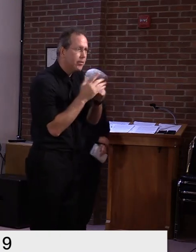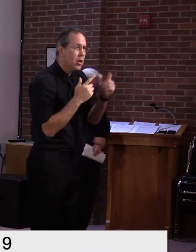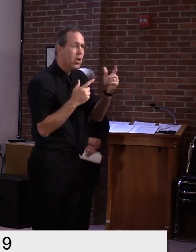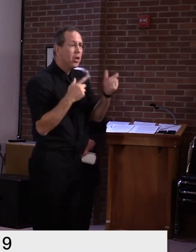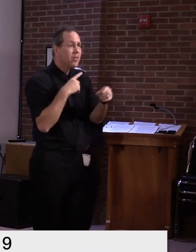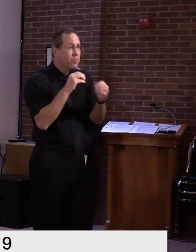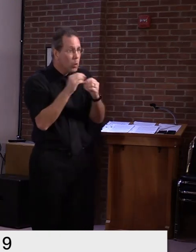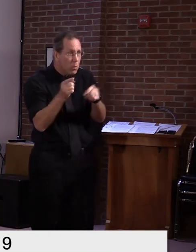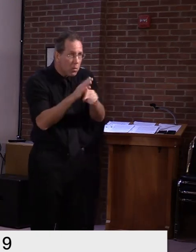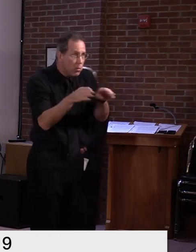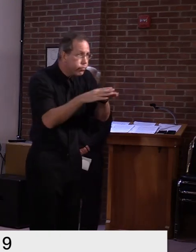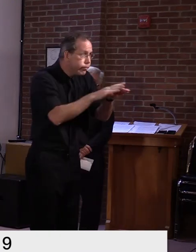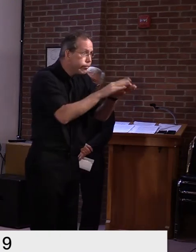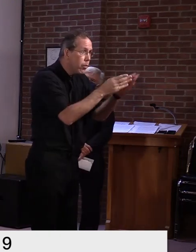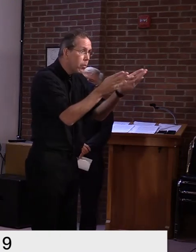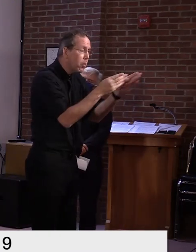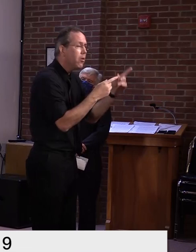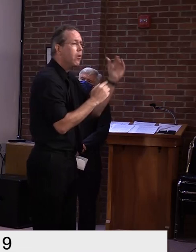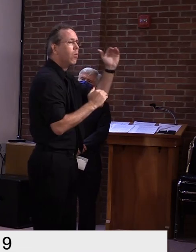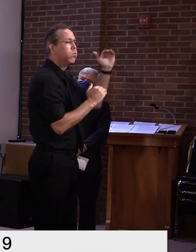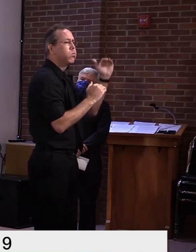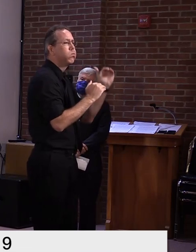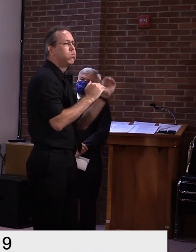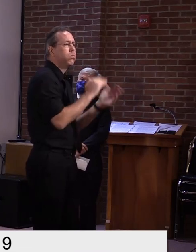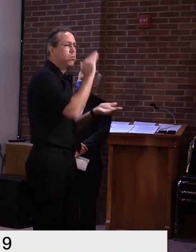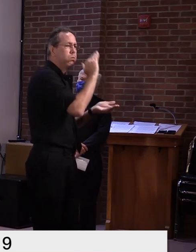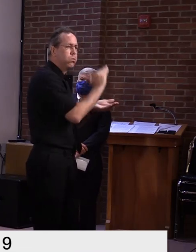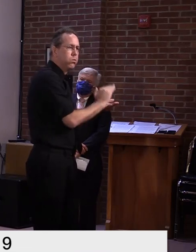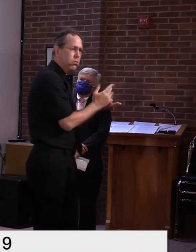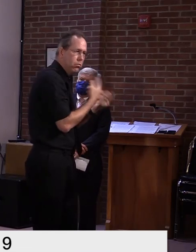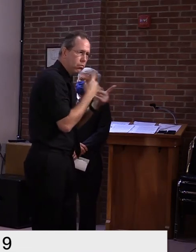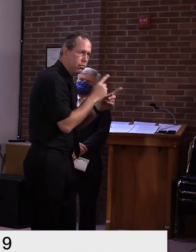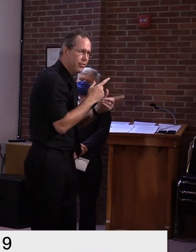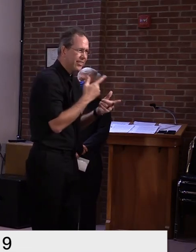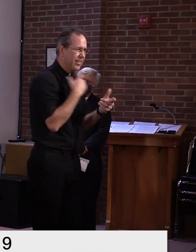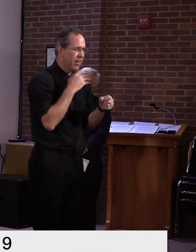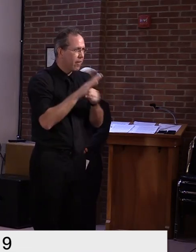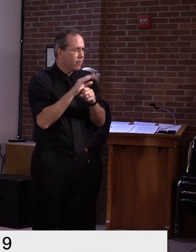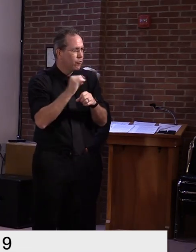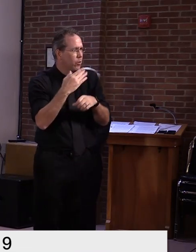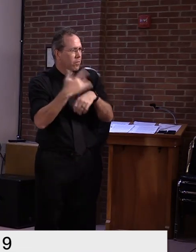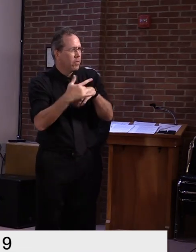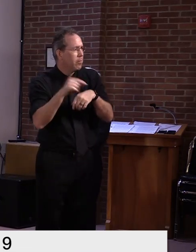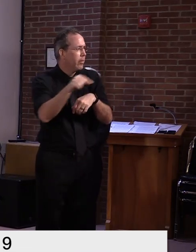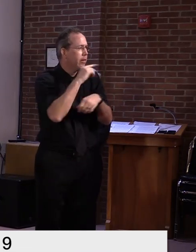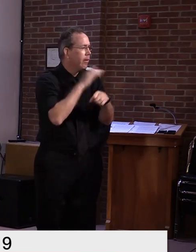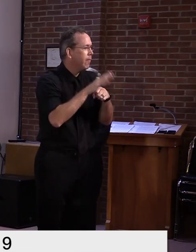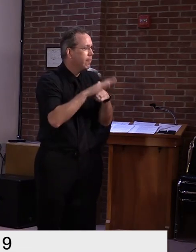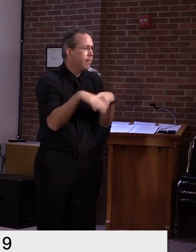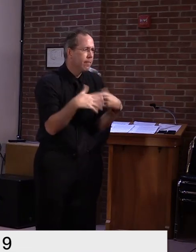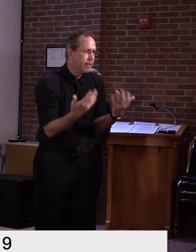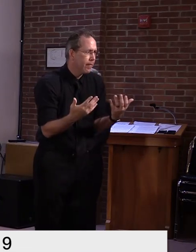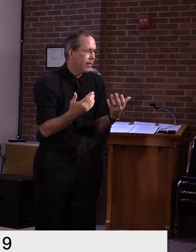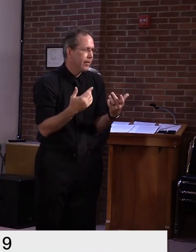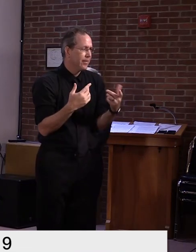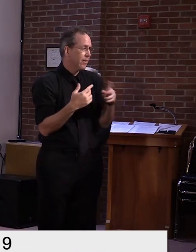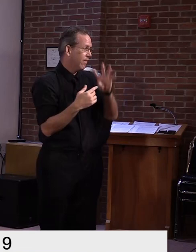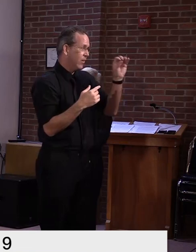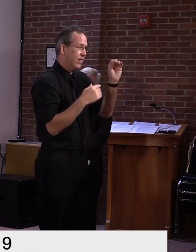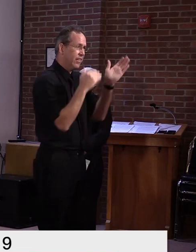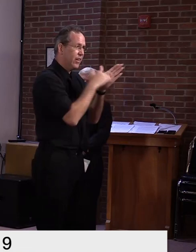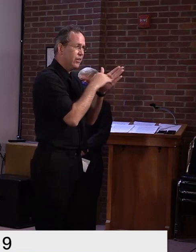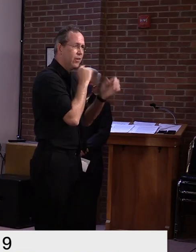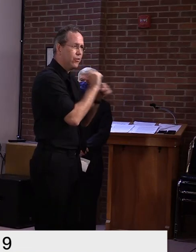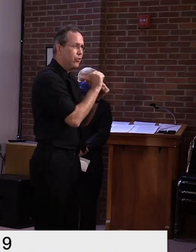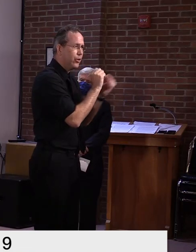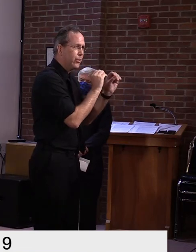that requirement to look for work. But at this point in time, it would be frustrating for many to